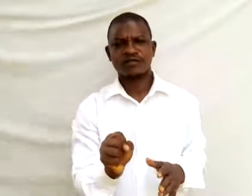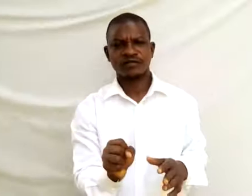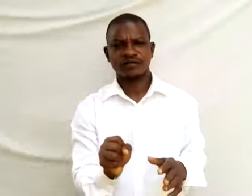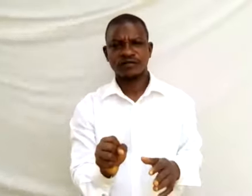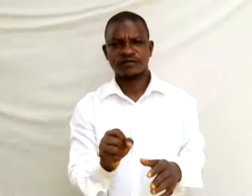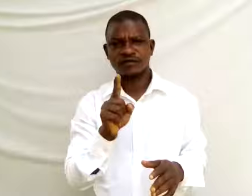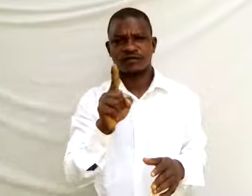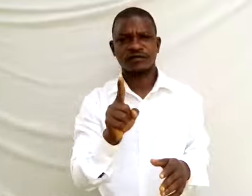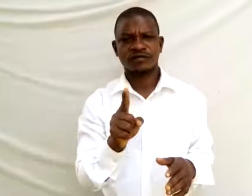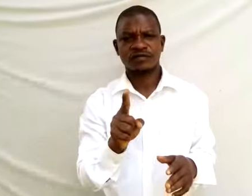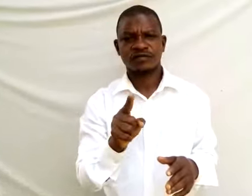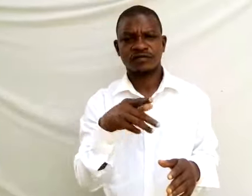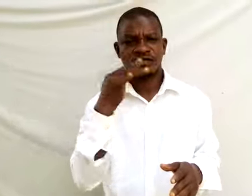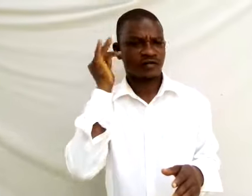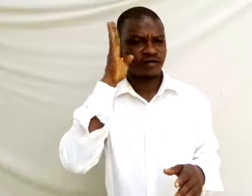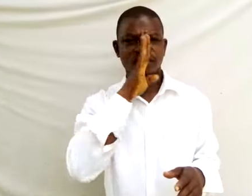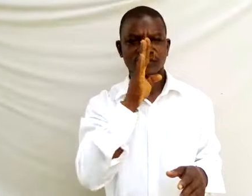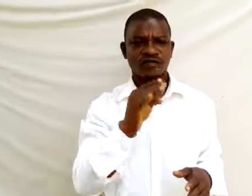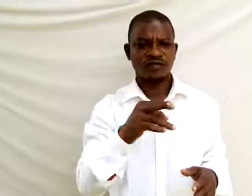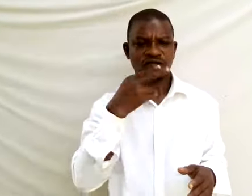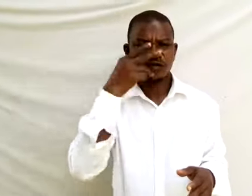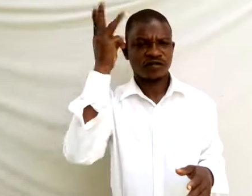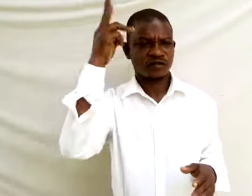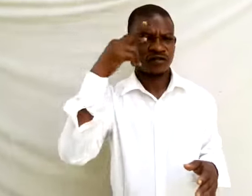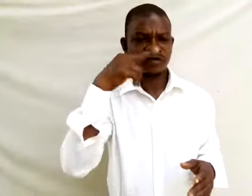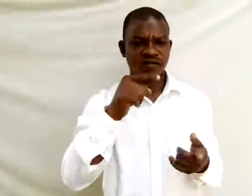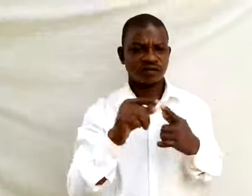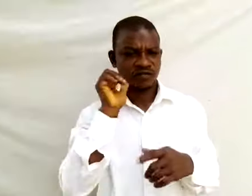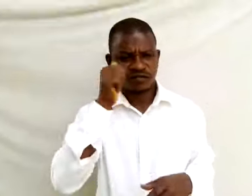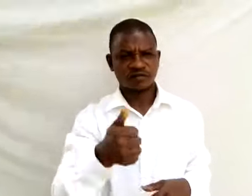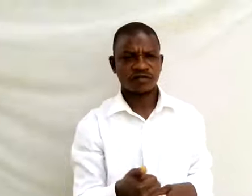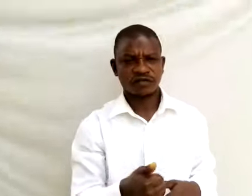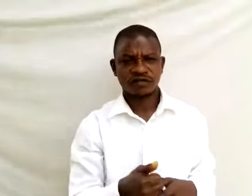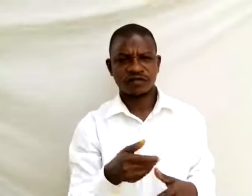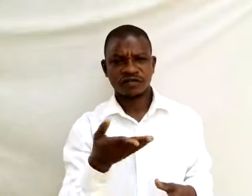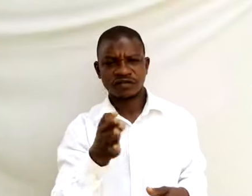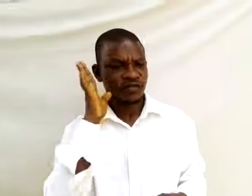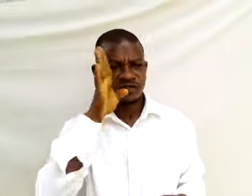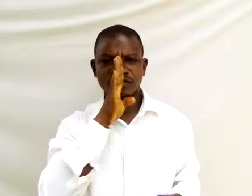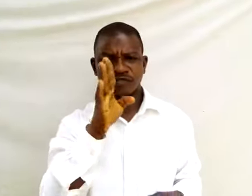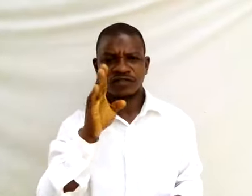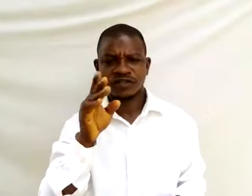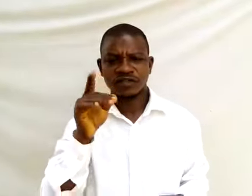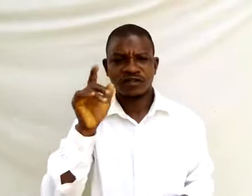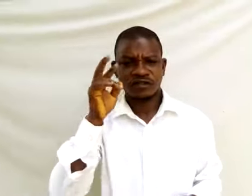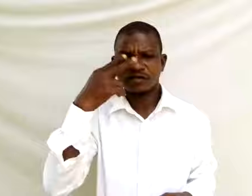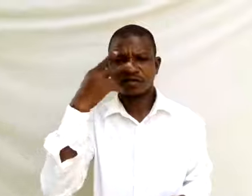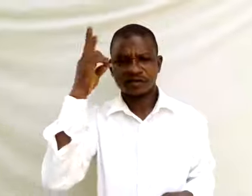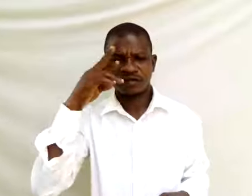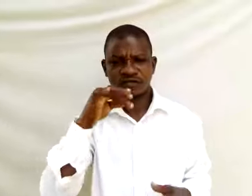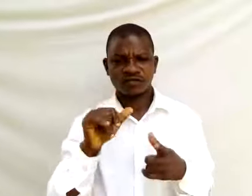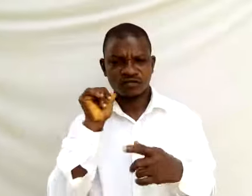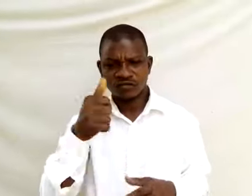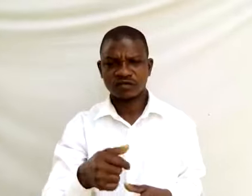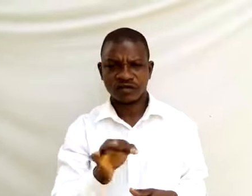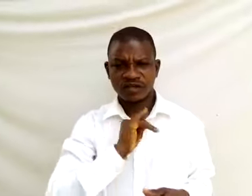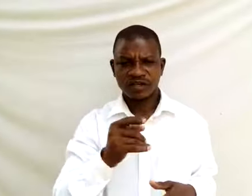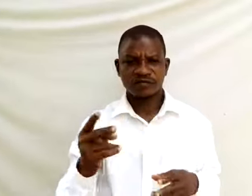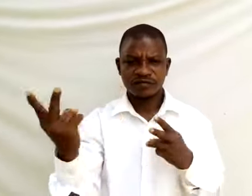1. There will be rain tomorrow. There will be rain tomorrow. I am visiting his